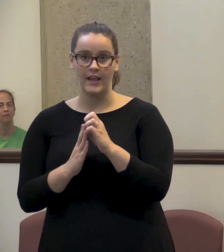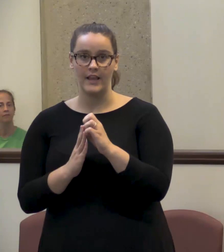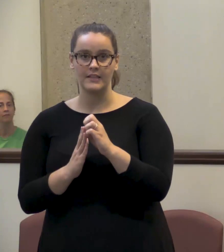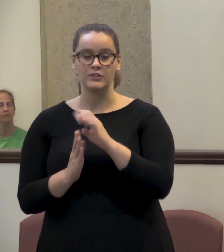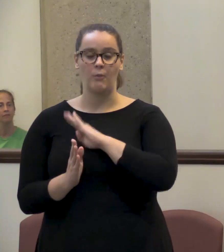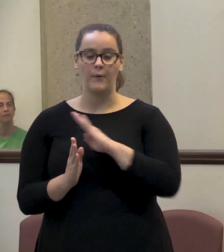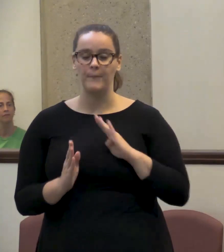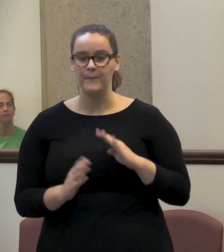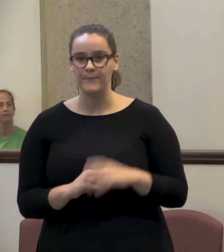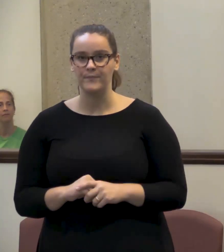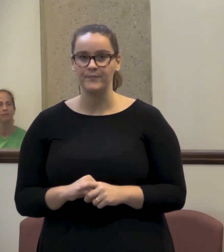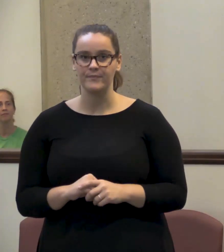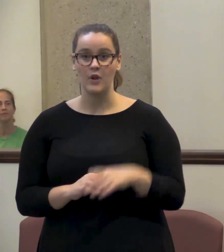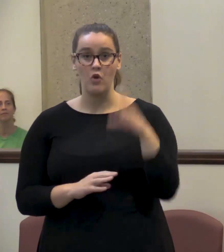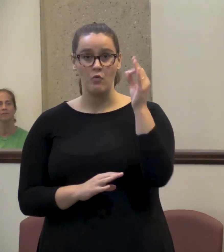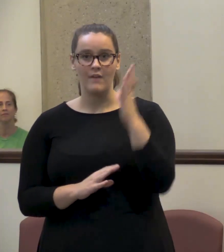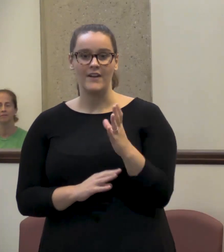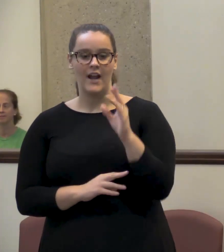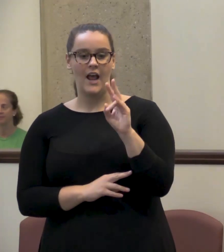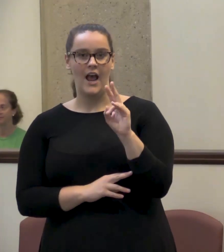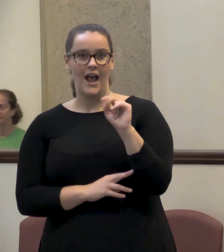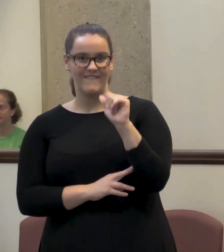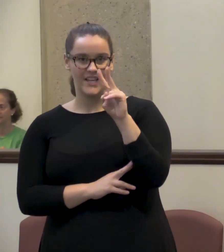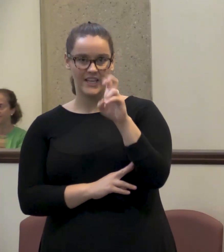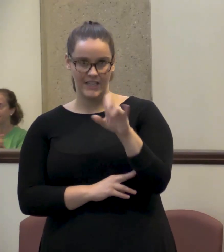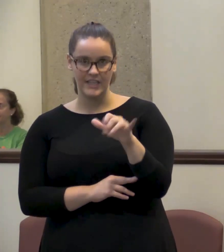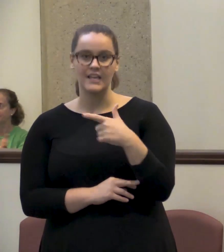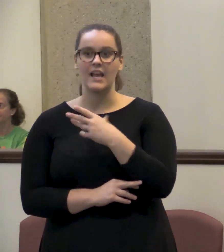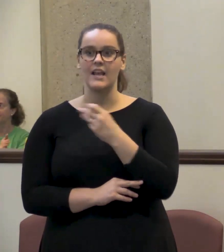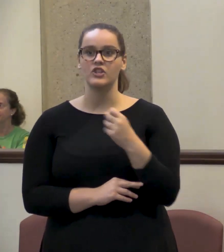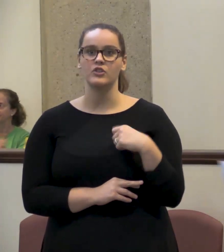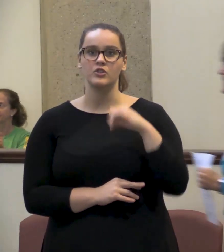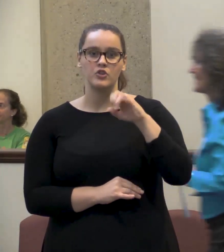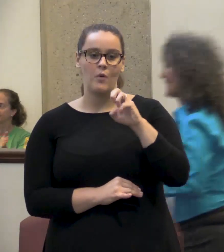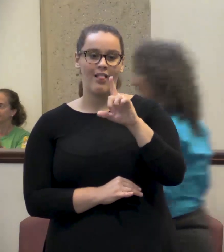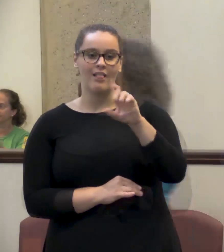welcome Reverend Abhi and Joelle.